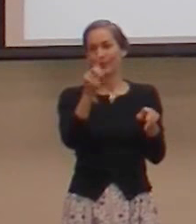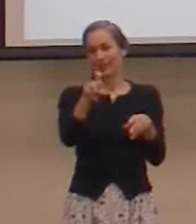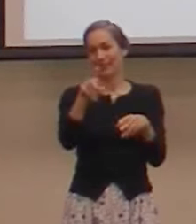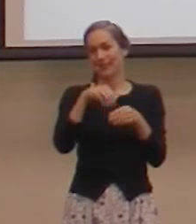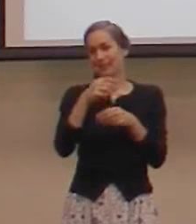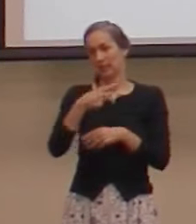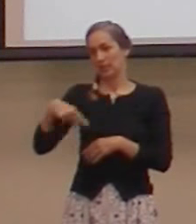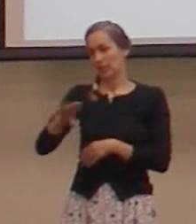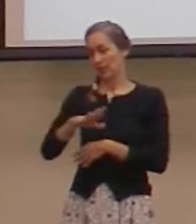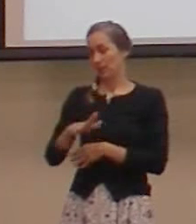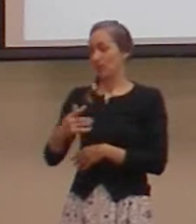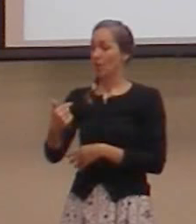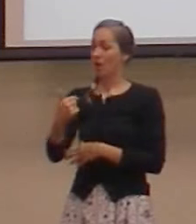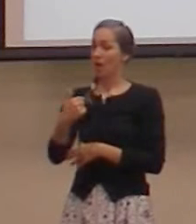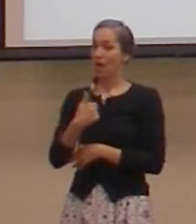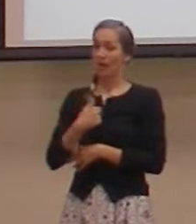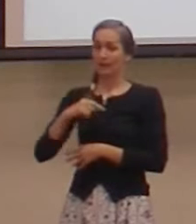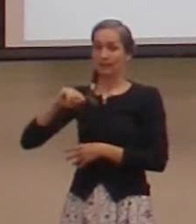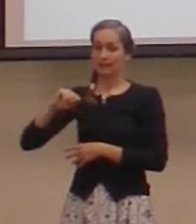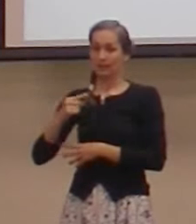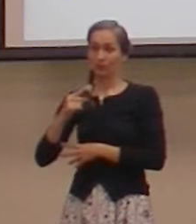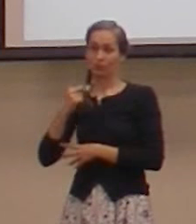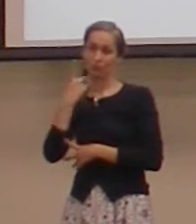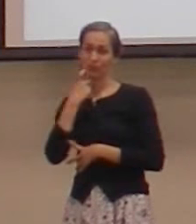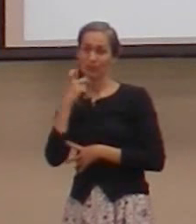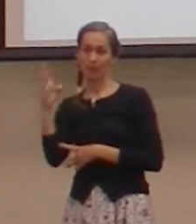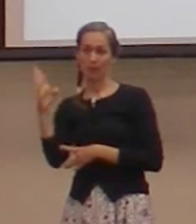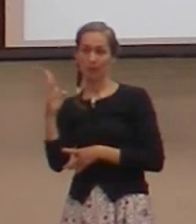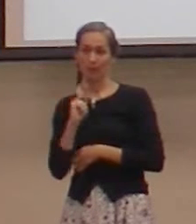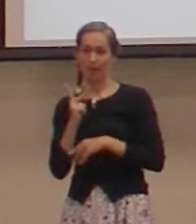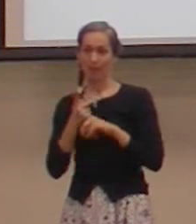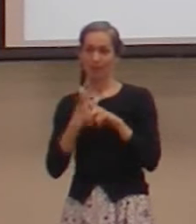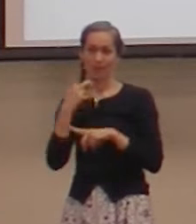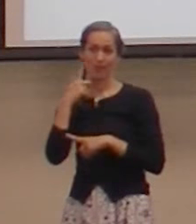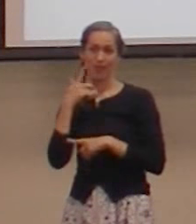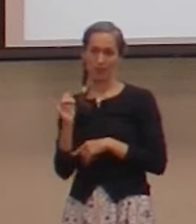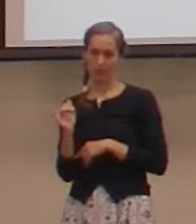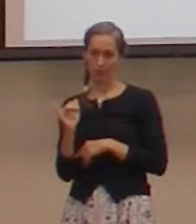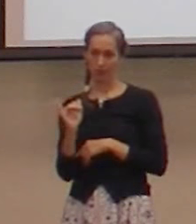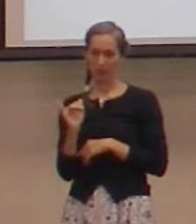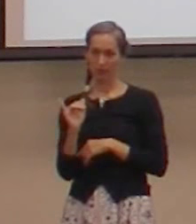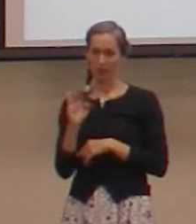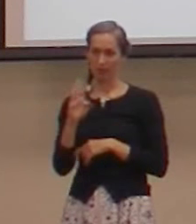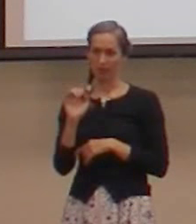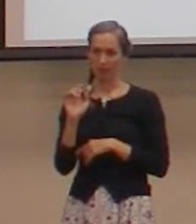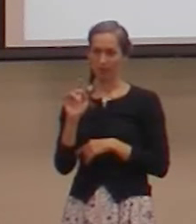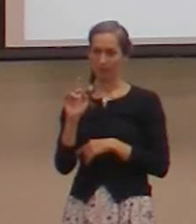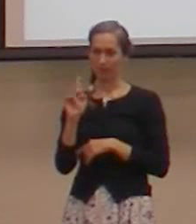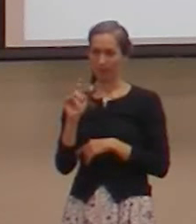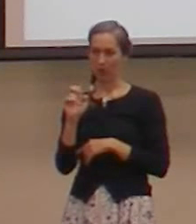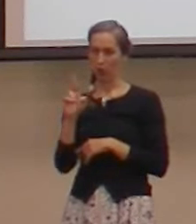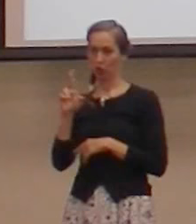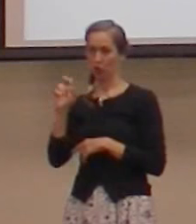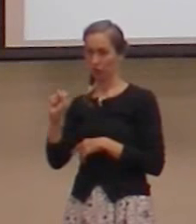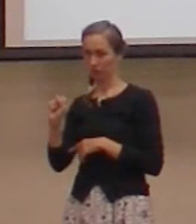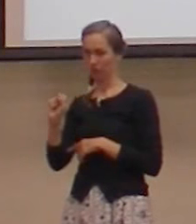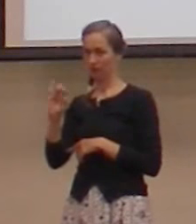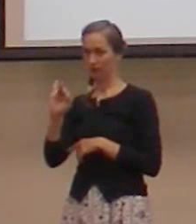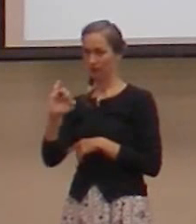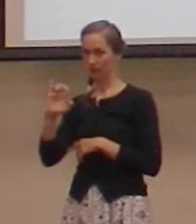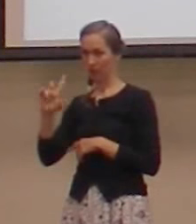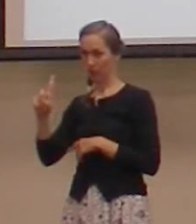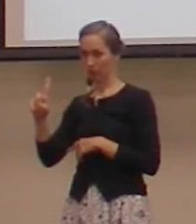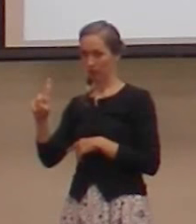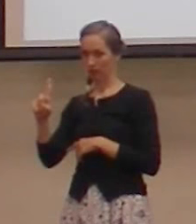Coincidentally, I am just getting back from Bakersfield, California, and Nat, a lot of people send their